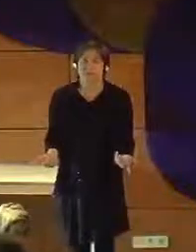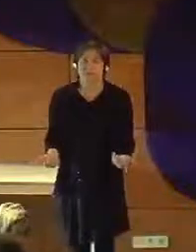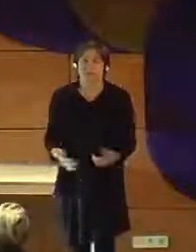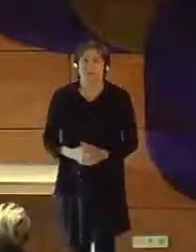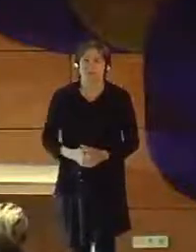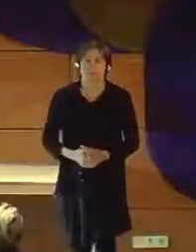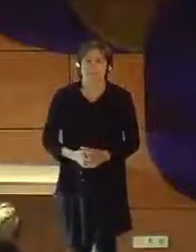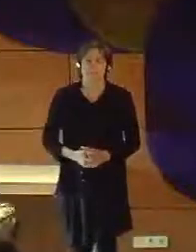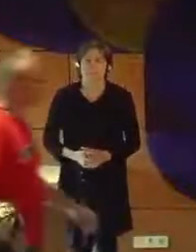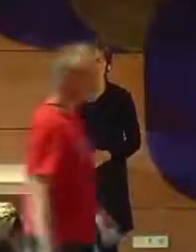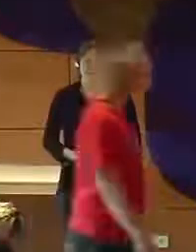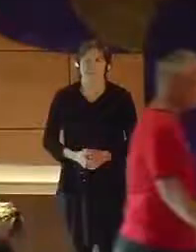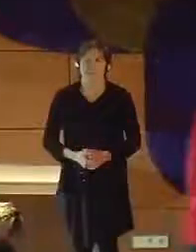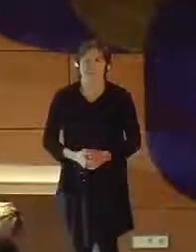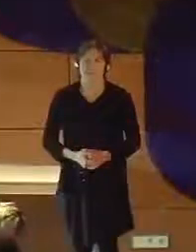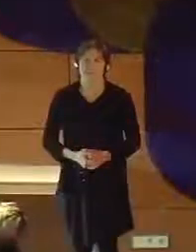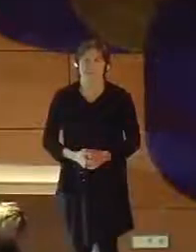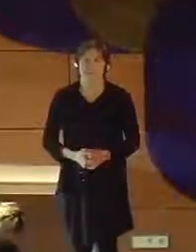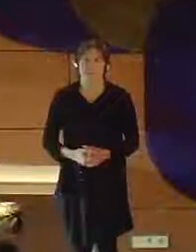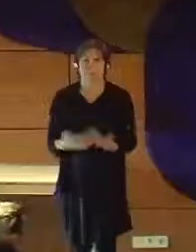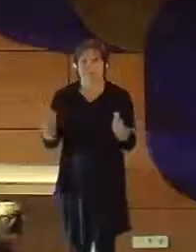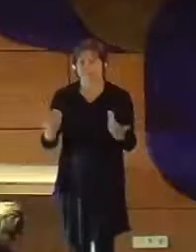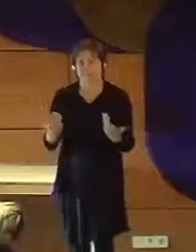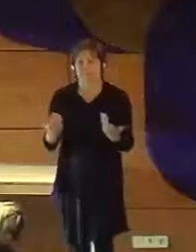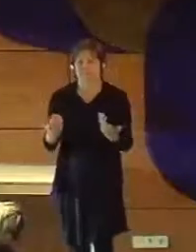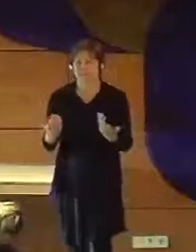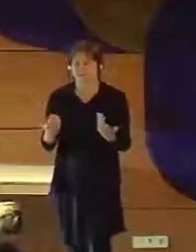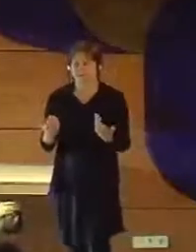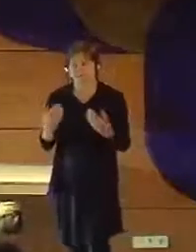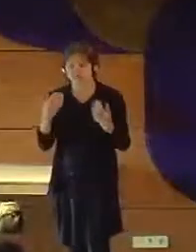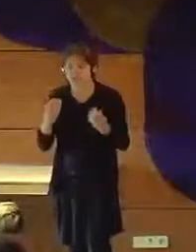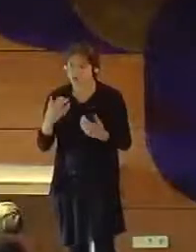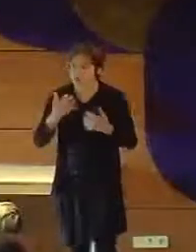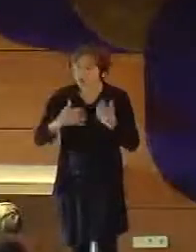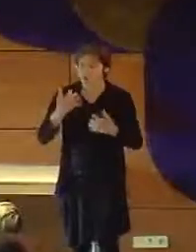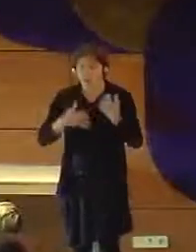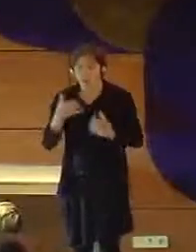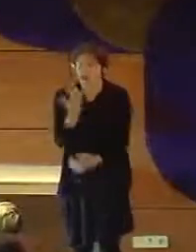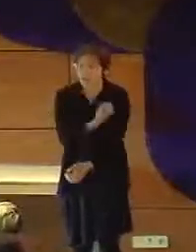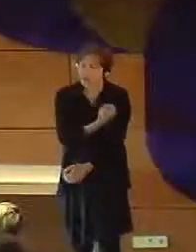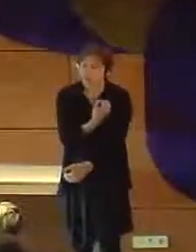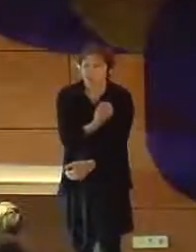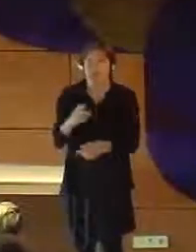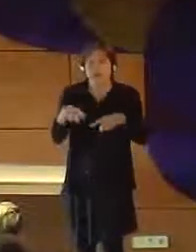people always think hormones are hormones are hormone, but there's lots of, so we've already talked about growth hormone and sex hormone. So